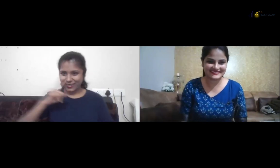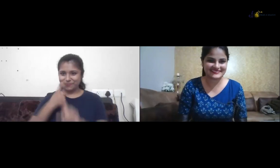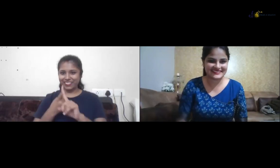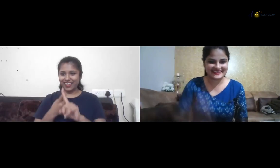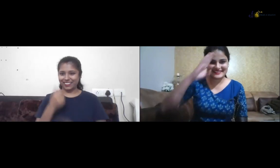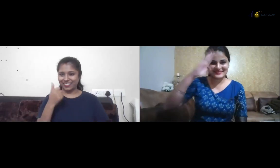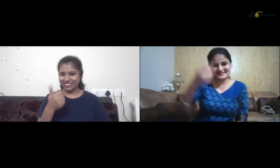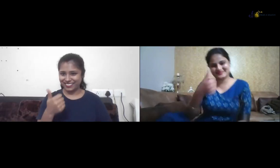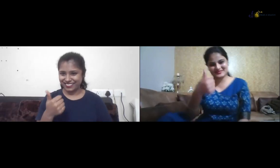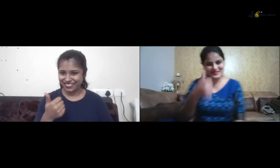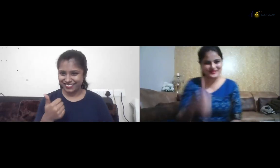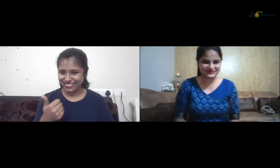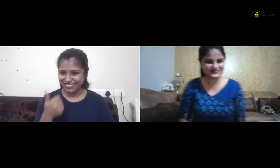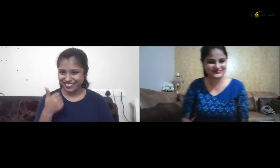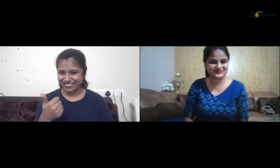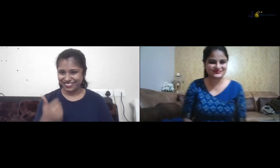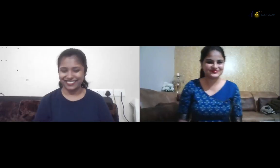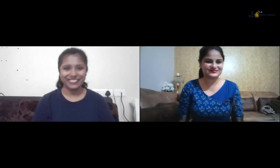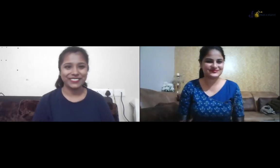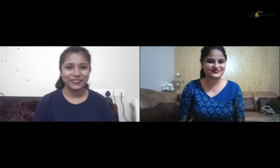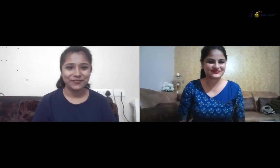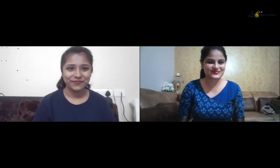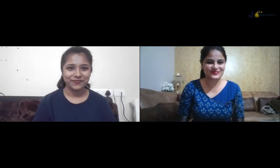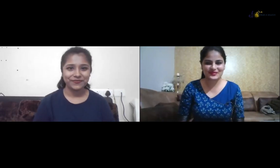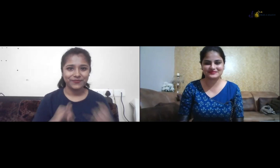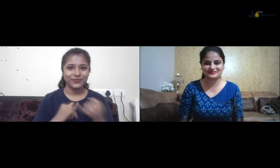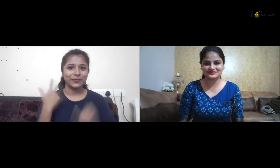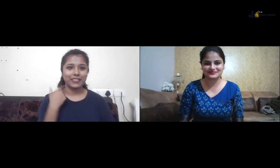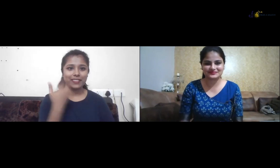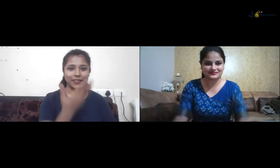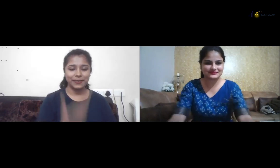Hello. Hello Kavita. Hello.